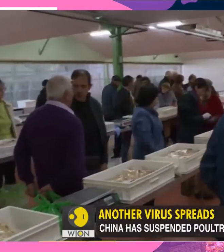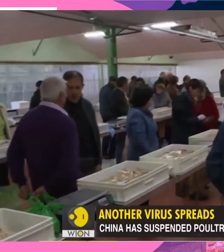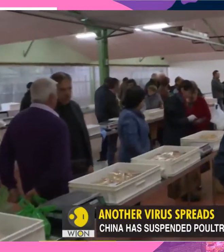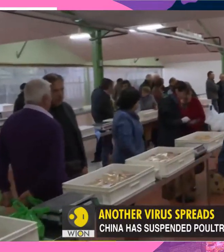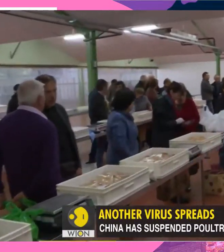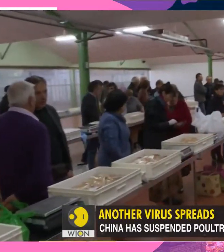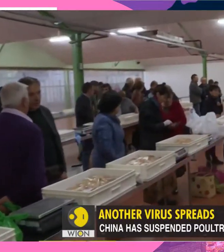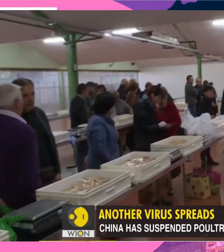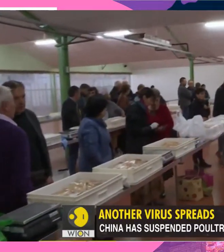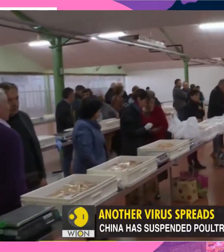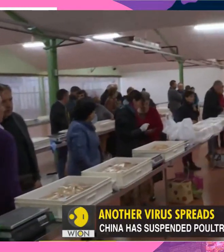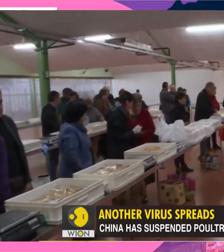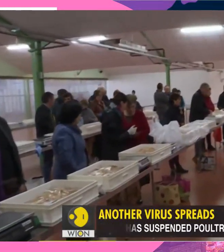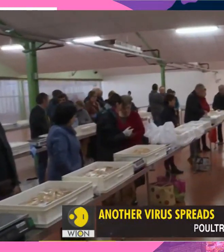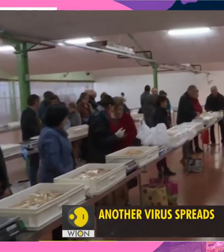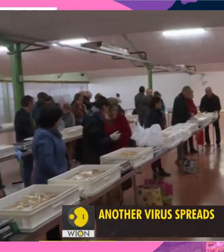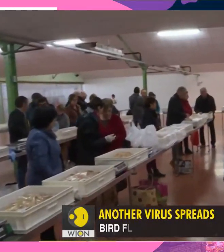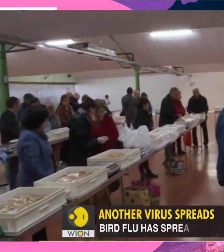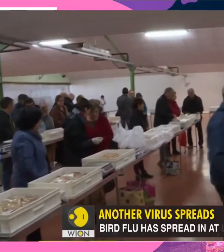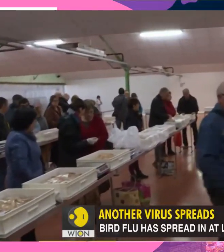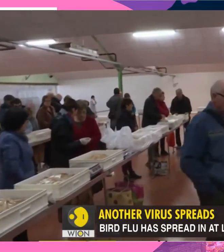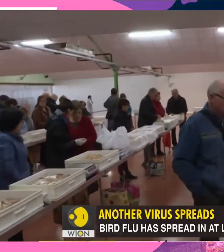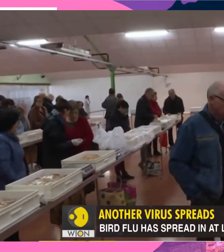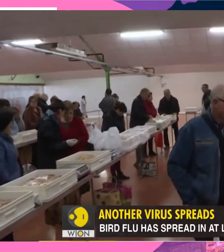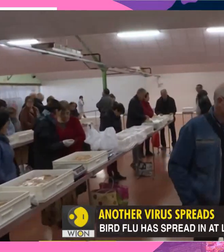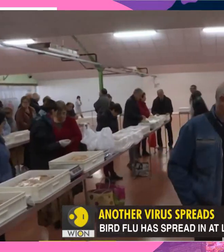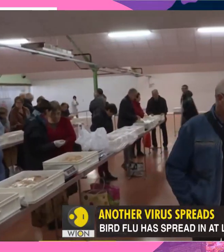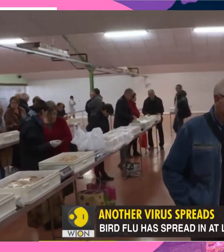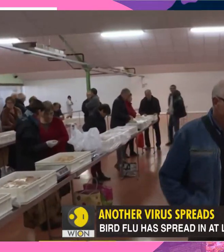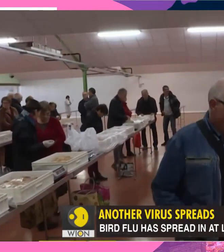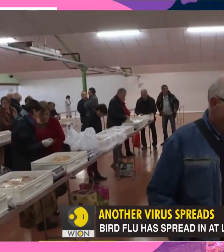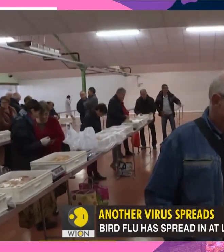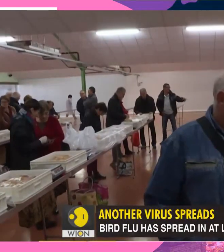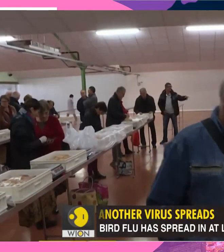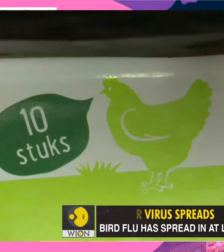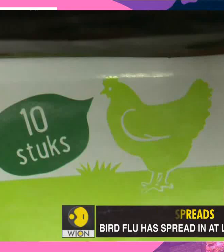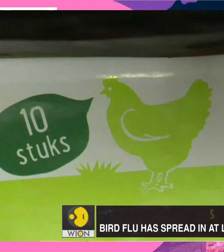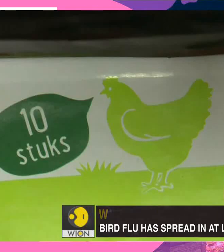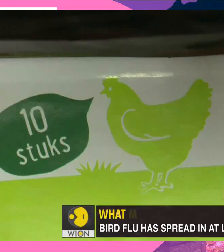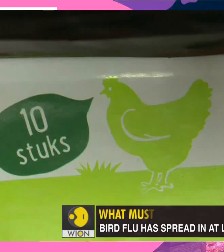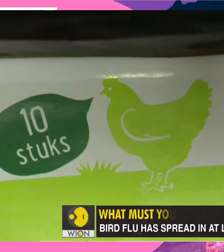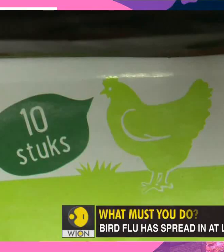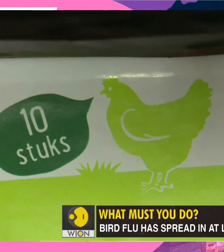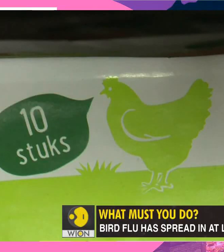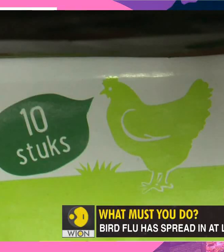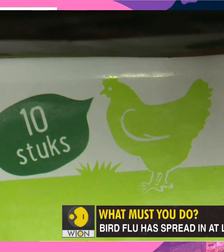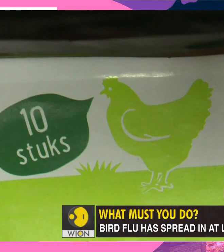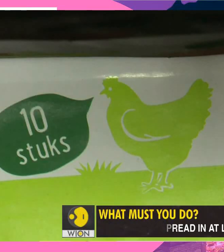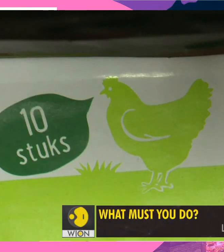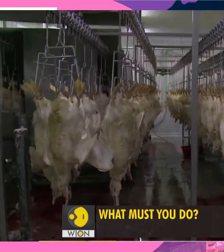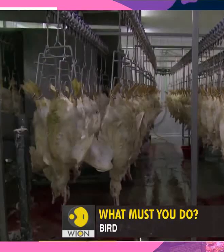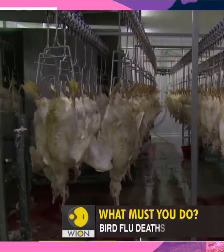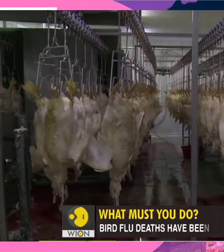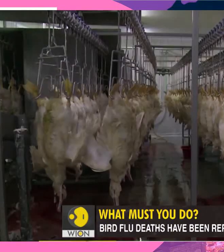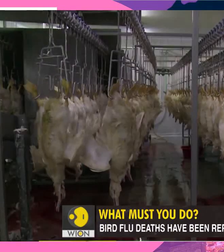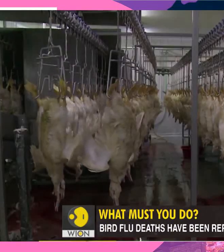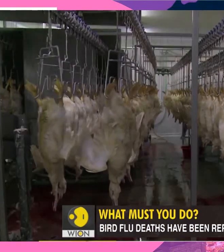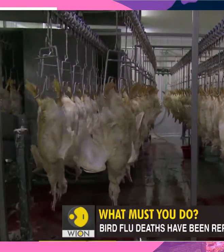Quote, "It is safe to eat properly prepared cooked poultry and game birds." But who can force someone to eat eggs and chicken amidst an